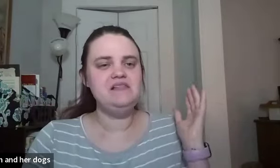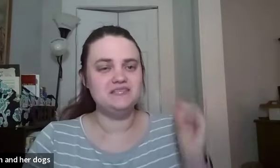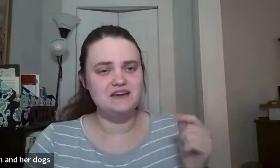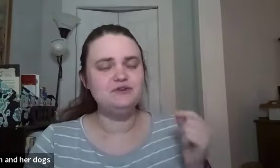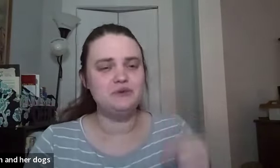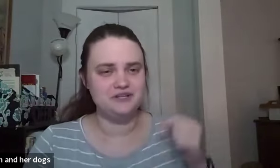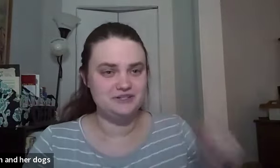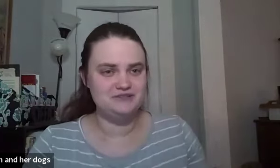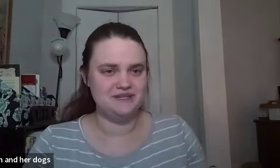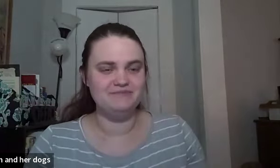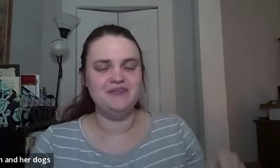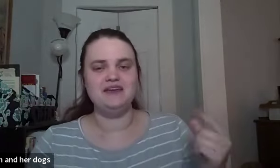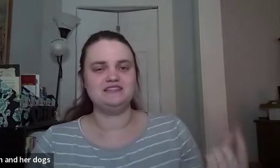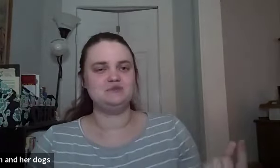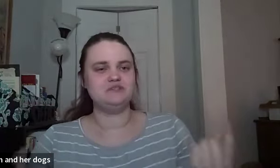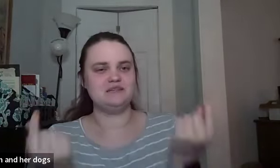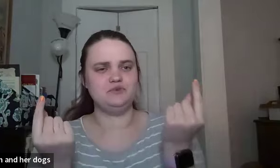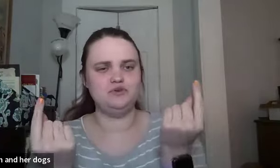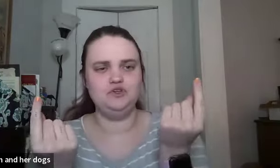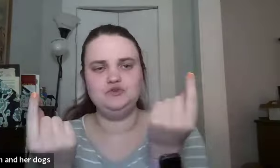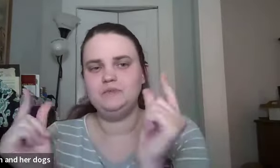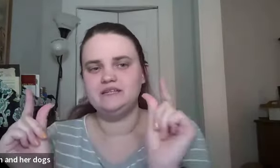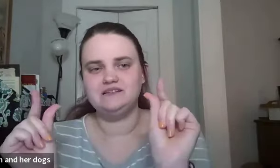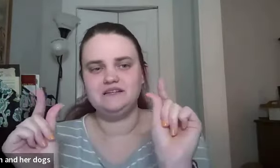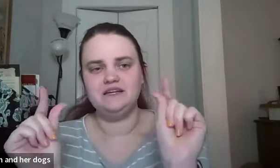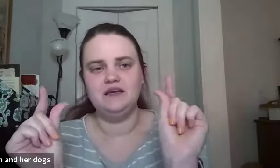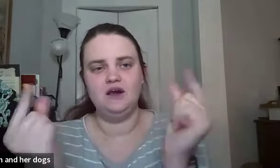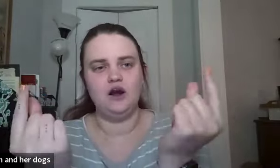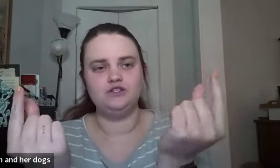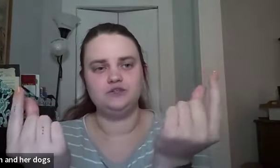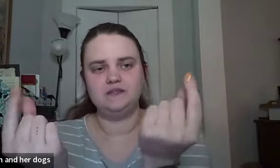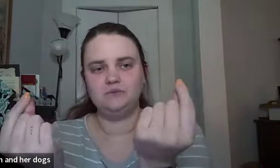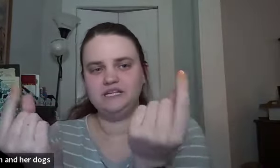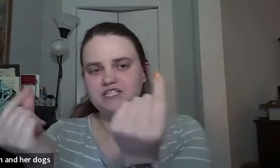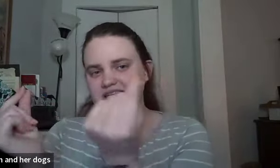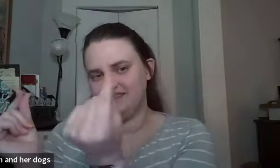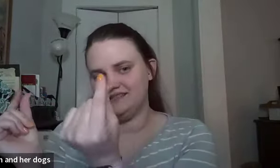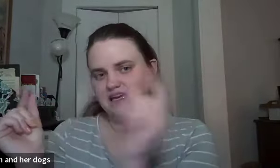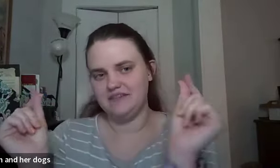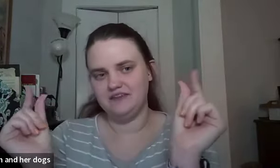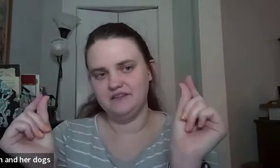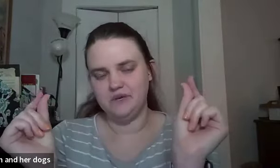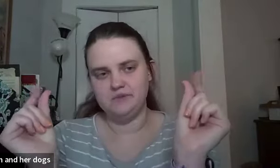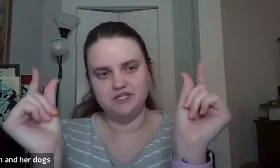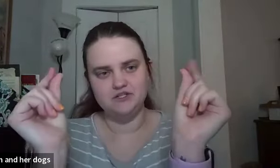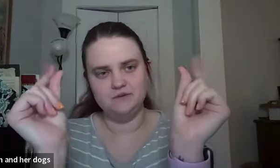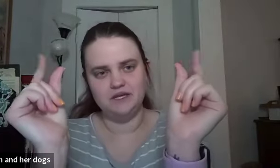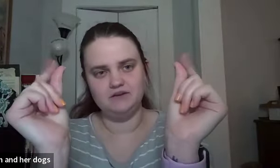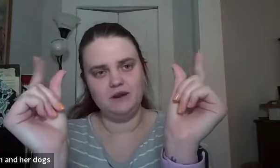the sign for what are you doing is super simple. You basically are doing little pinches like this. Like I think of like baby pinchers from like